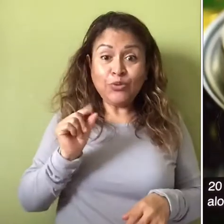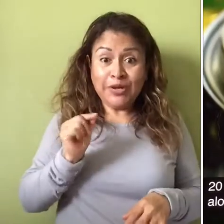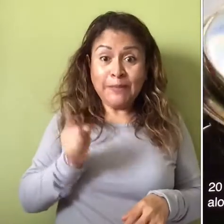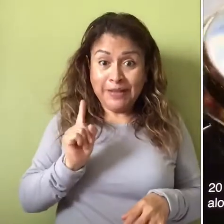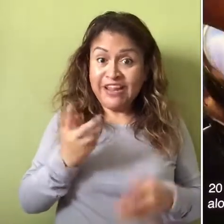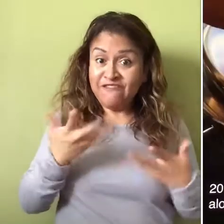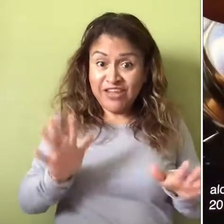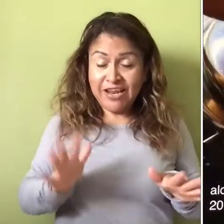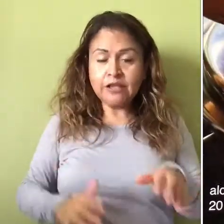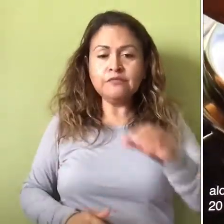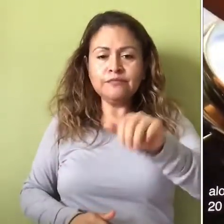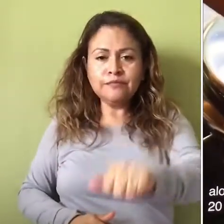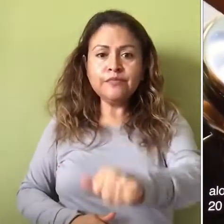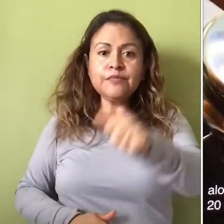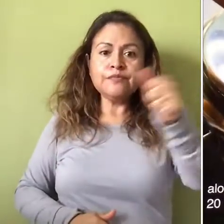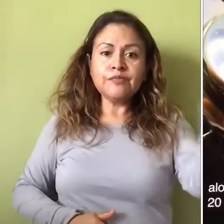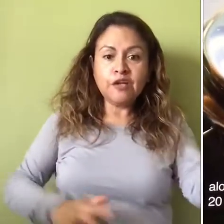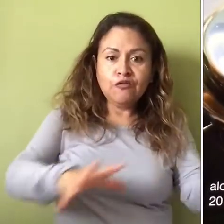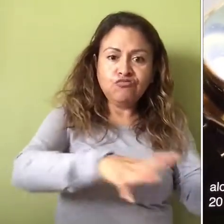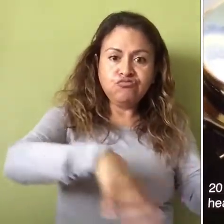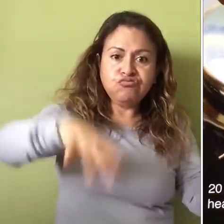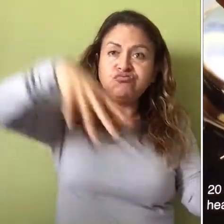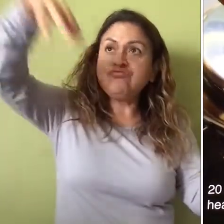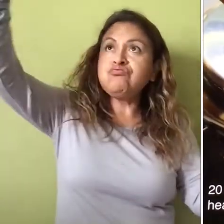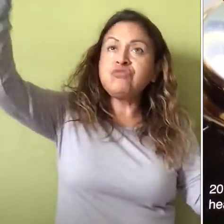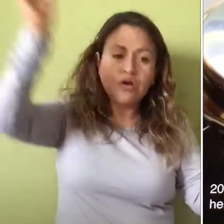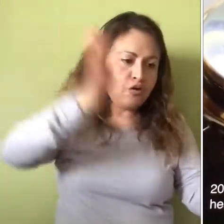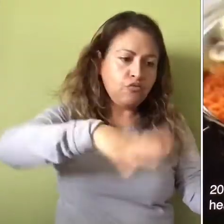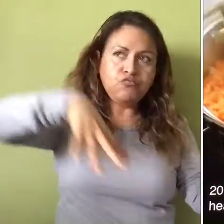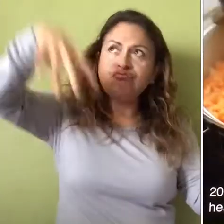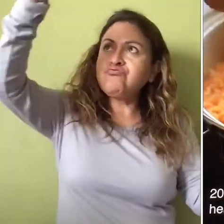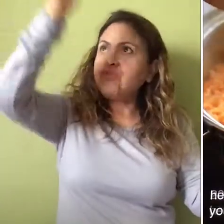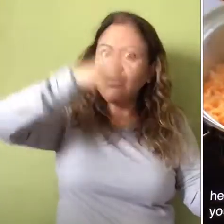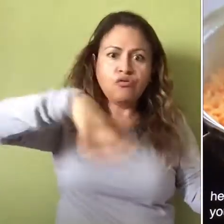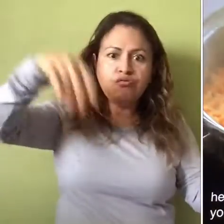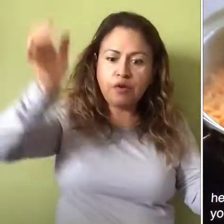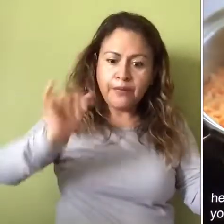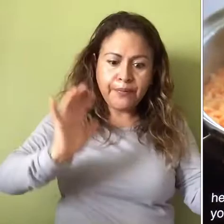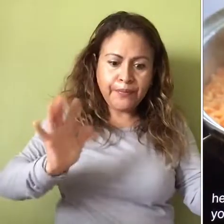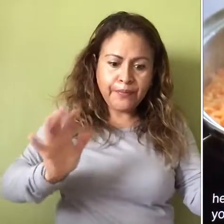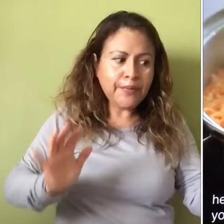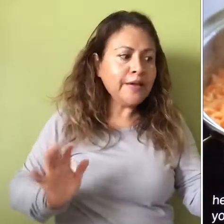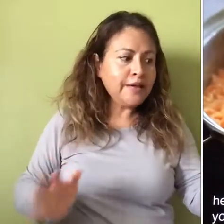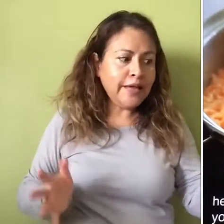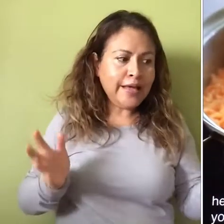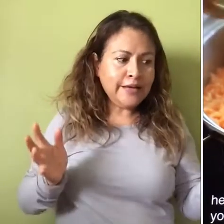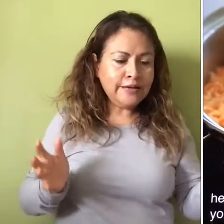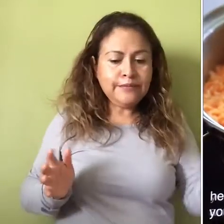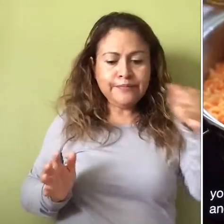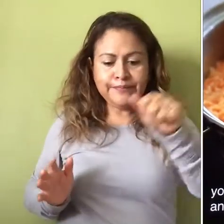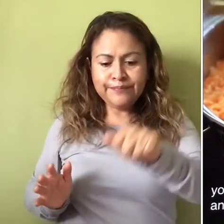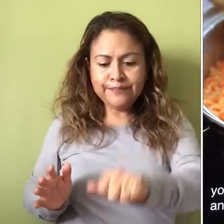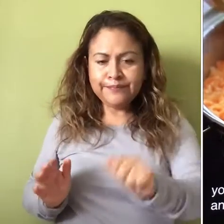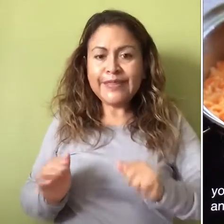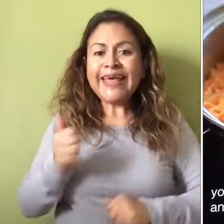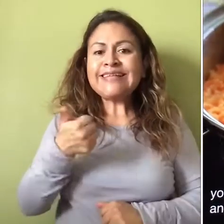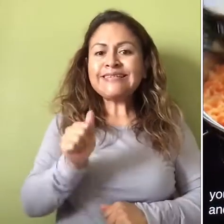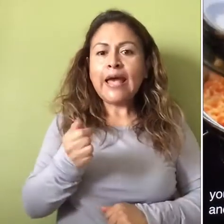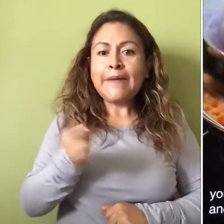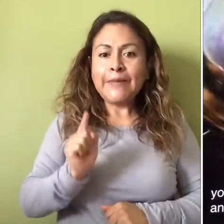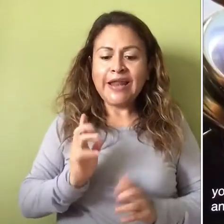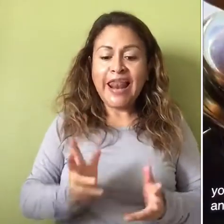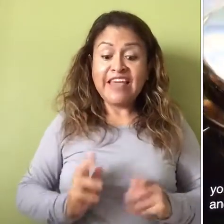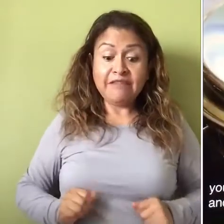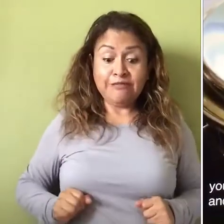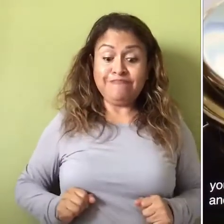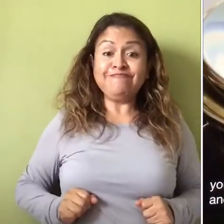that excess moisture and steam escape from the pan, and we're going to let this rest for 10 minutes. And this is what makes